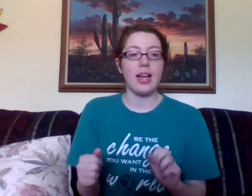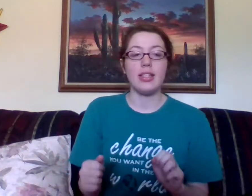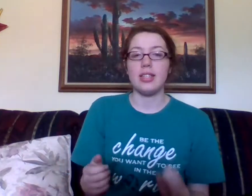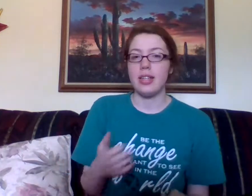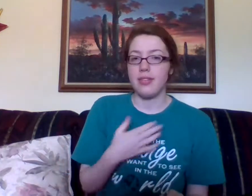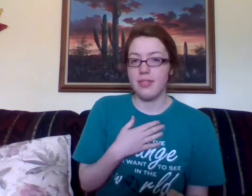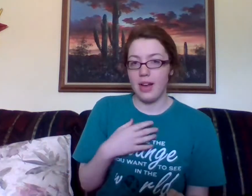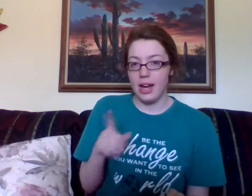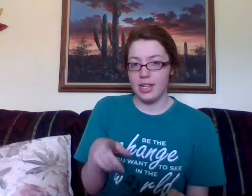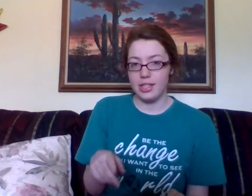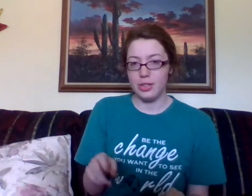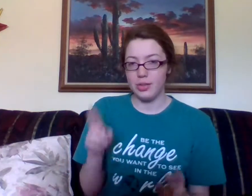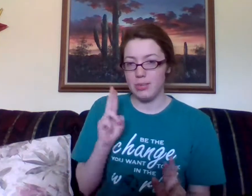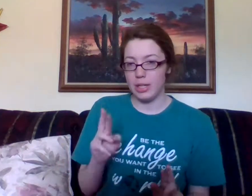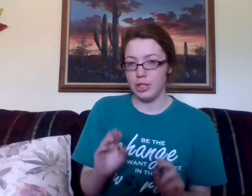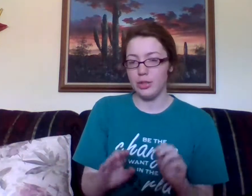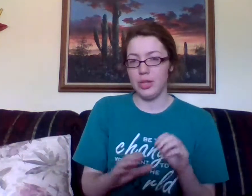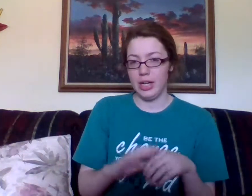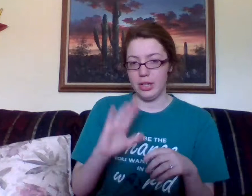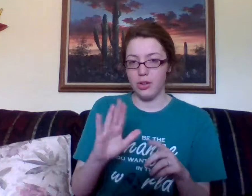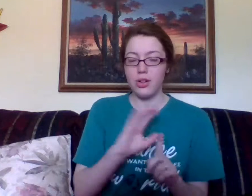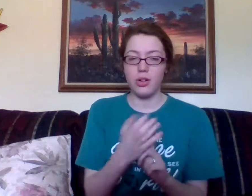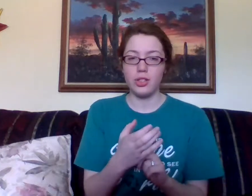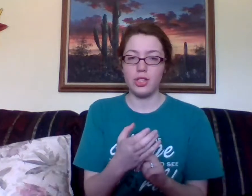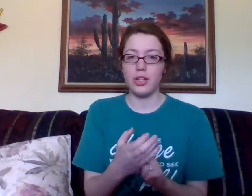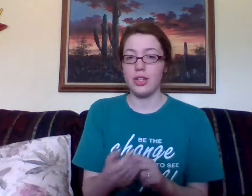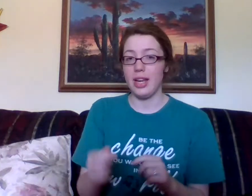And if I need to respect you in your culture,